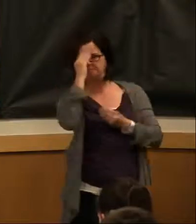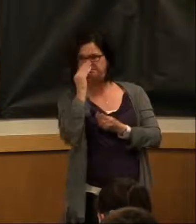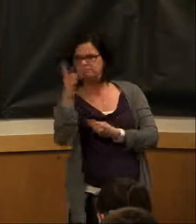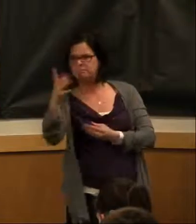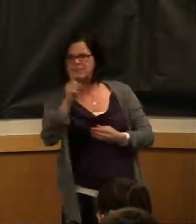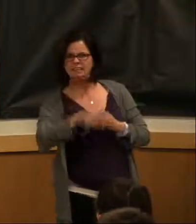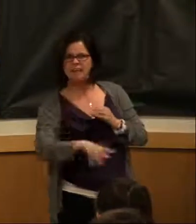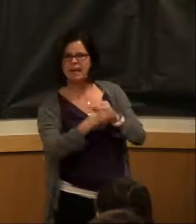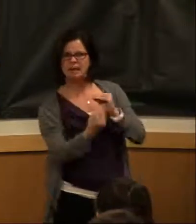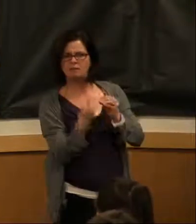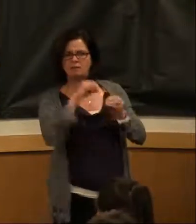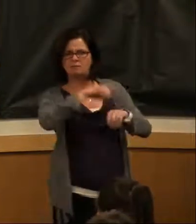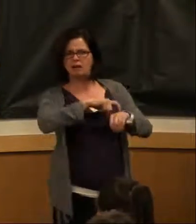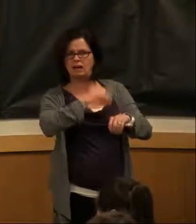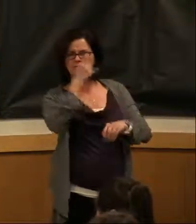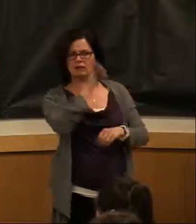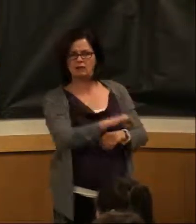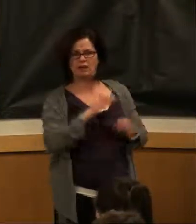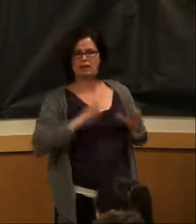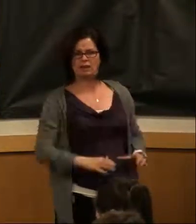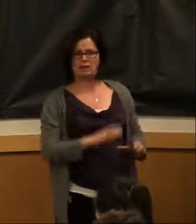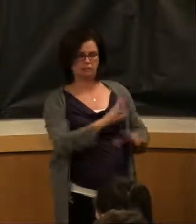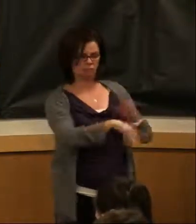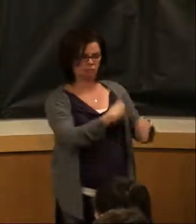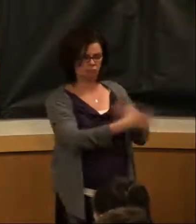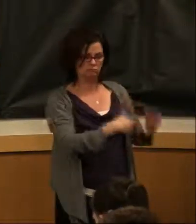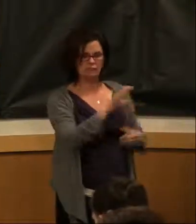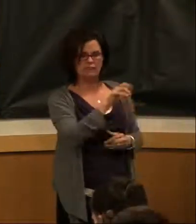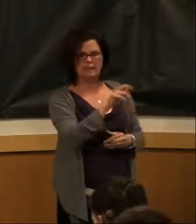time for this client to be able to get the care they need.